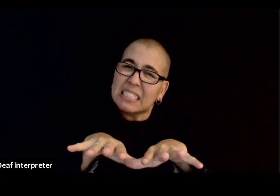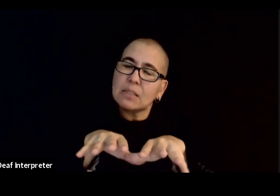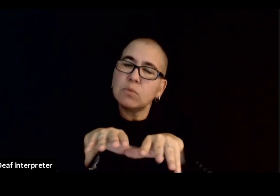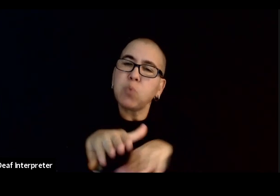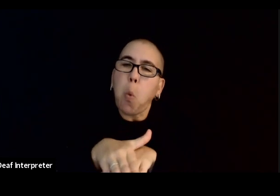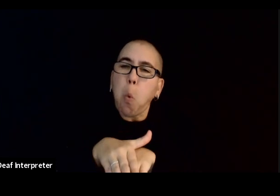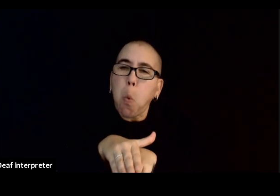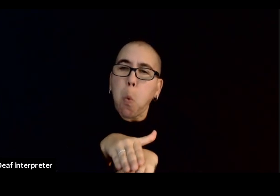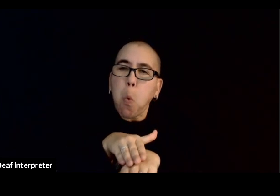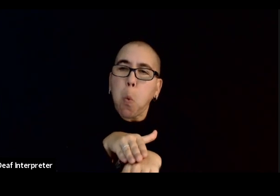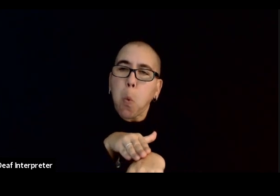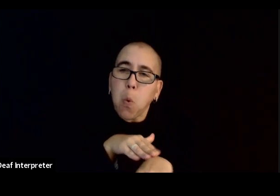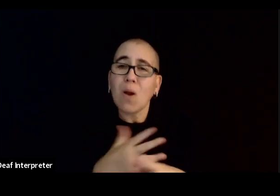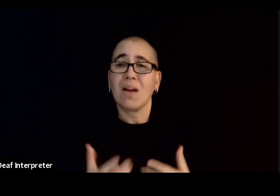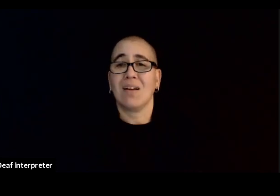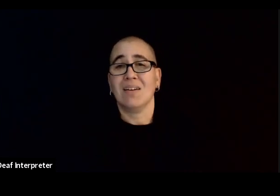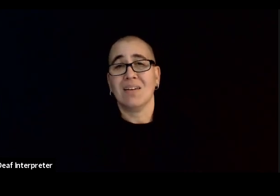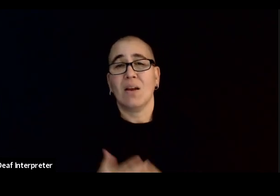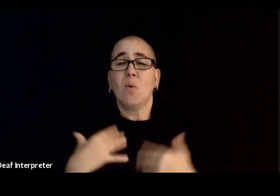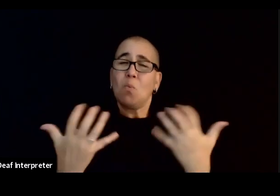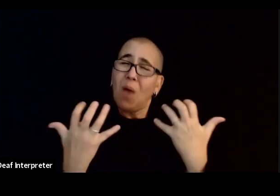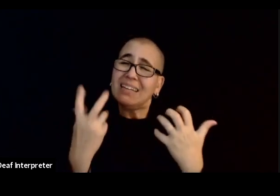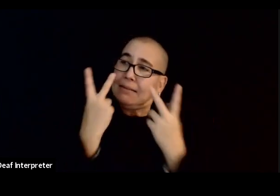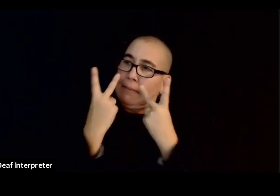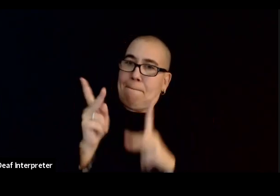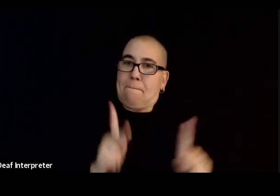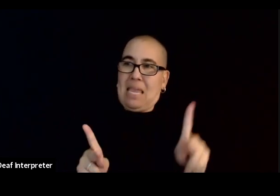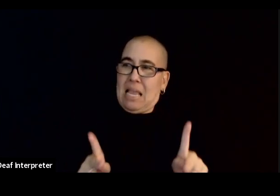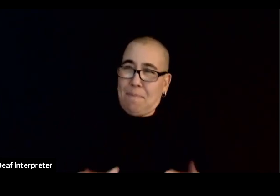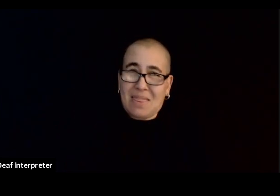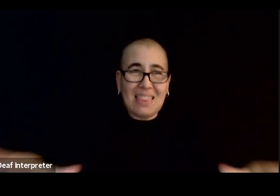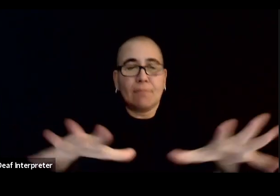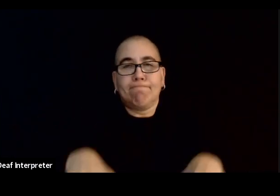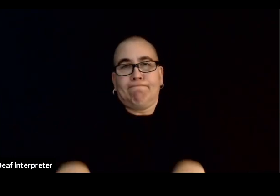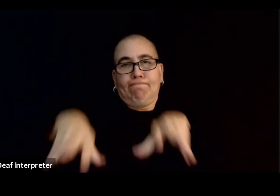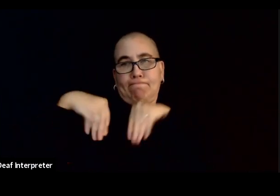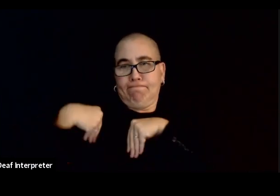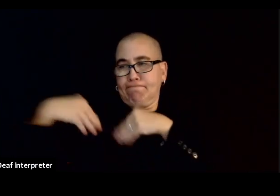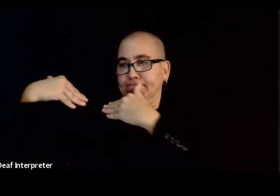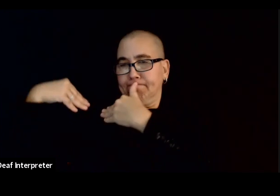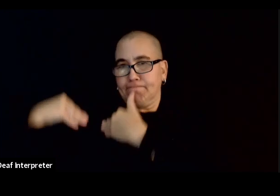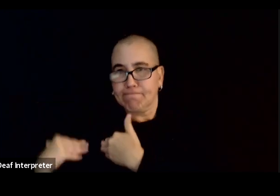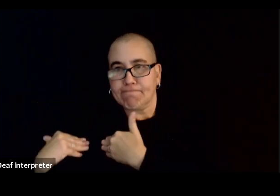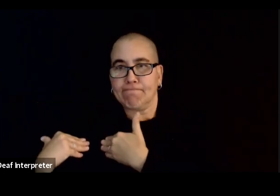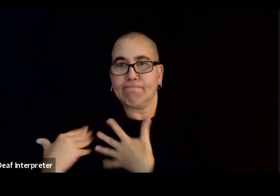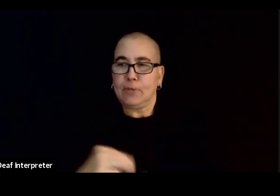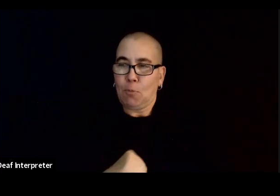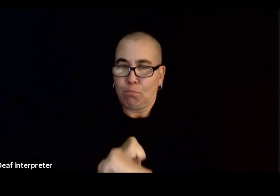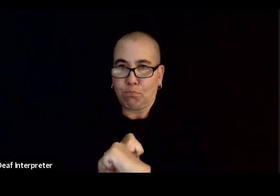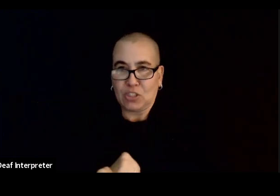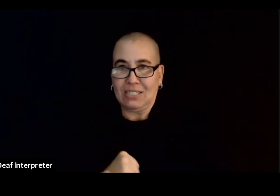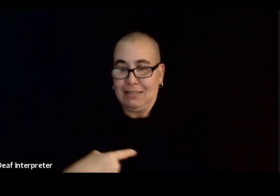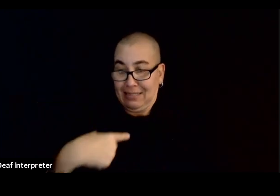responsibility for protecting each other and for protecting the most vulnerable among us.